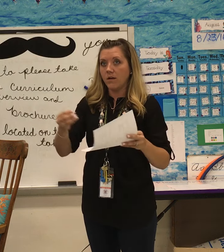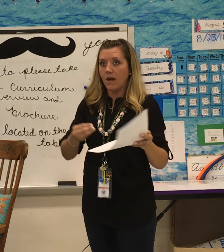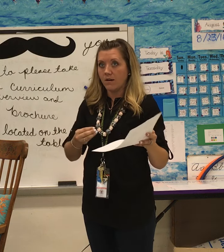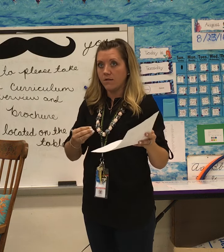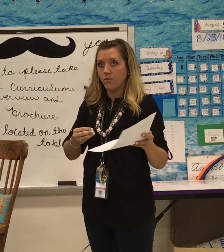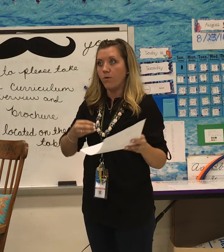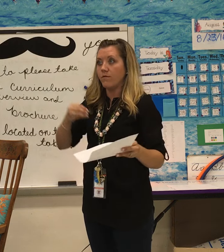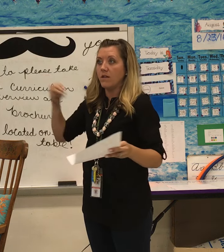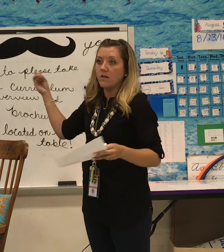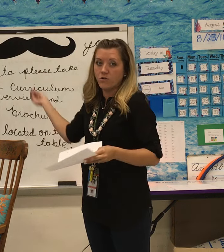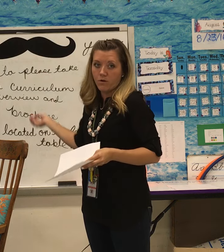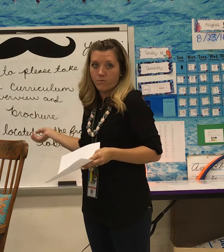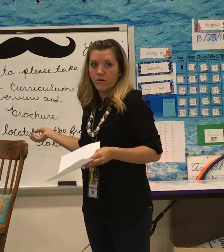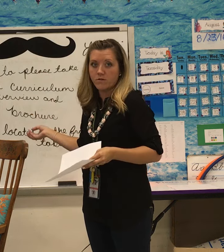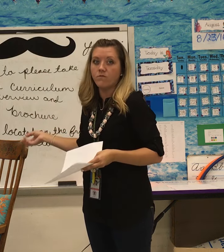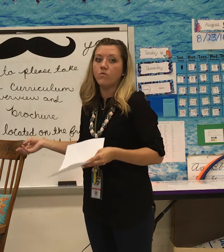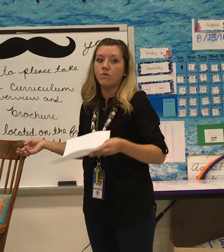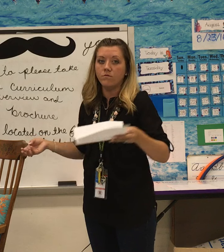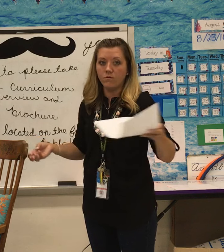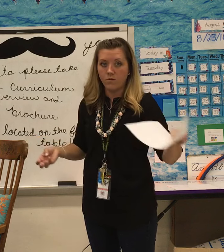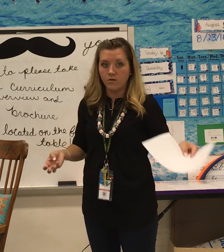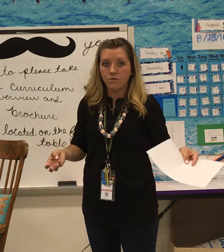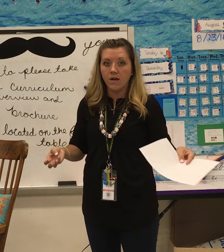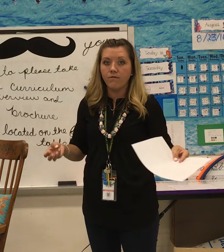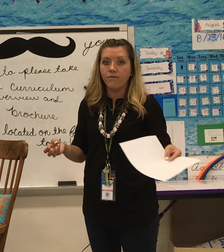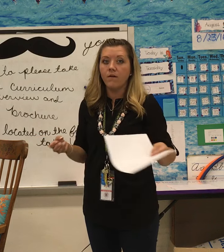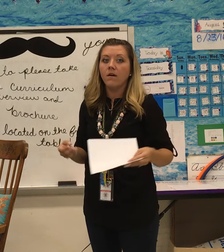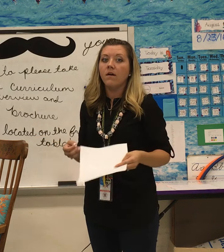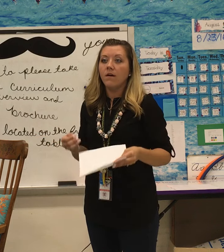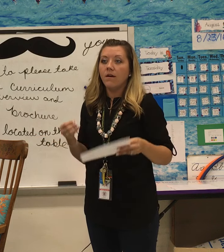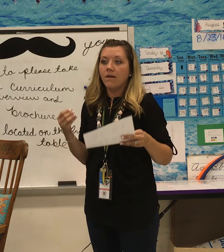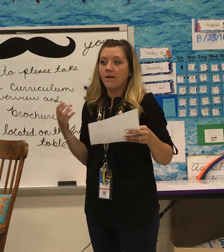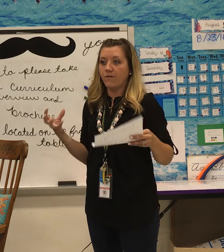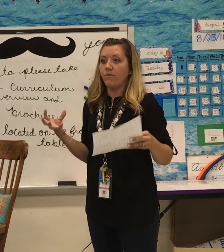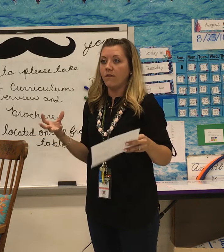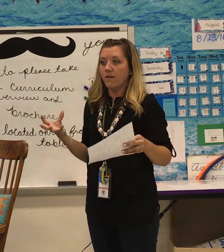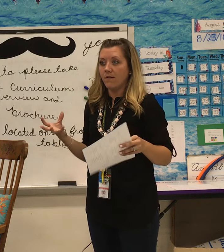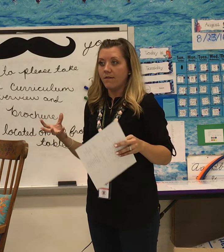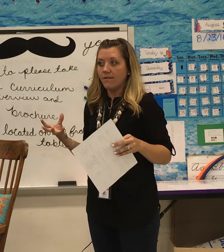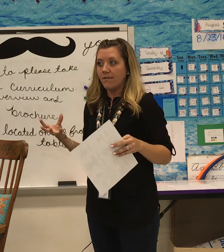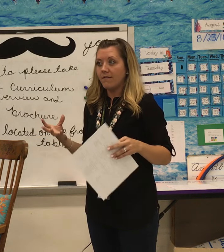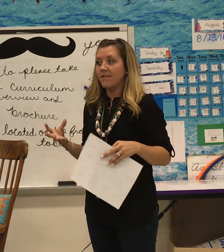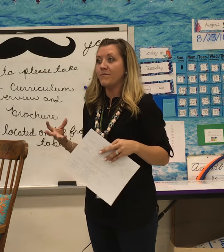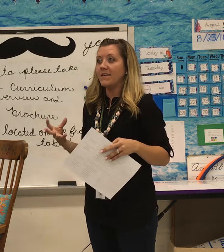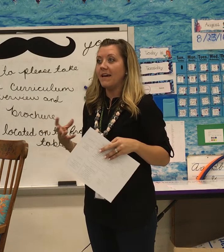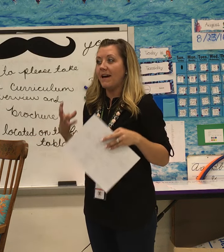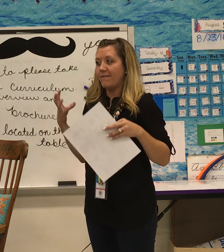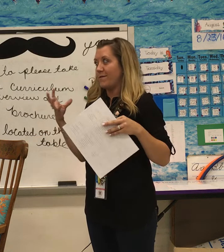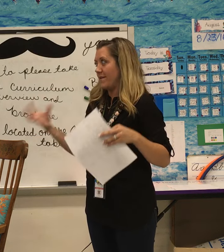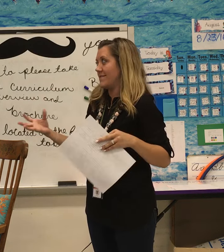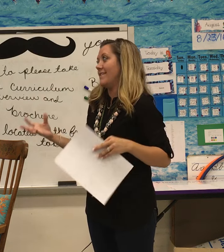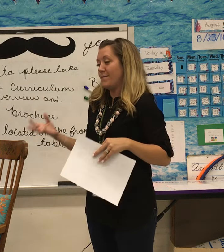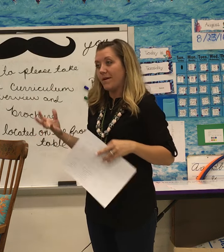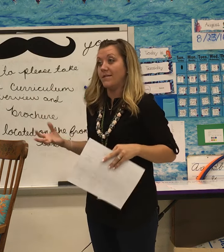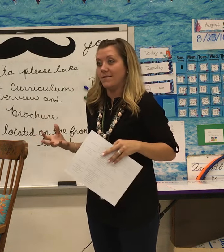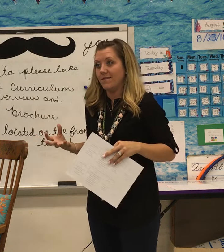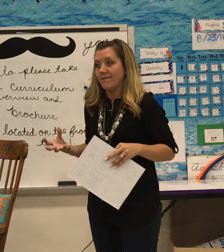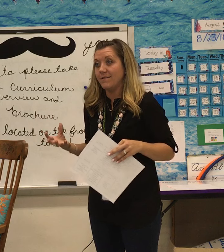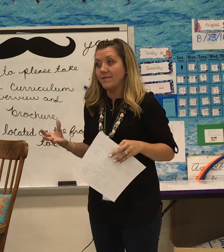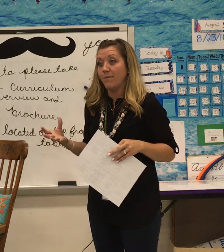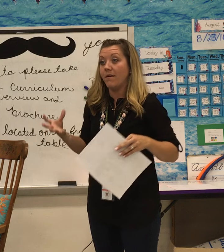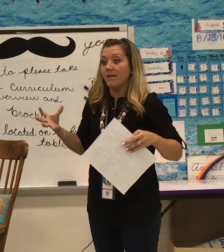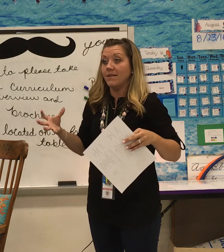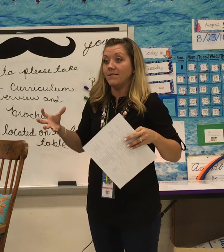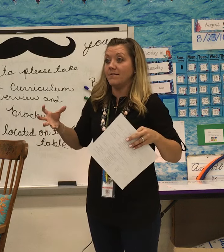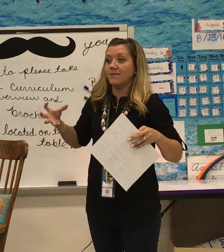and interconnect or relate to other parts of the world or your life is really something that after we attended Project